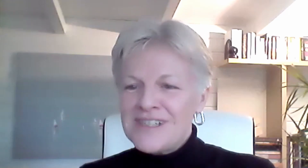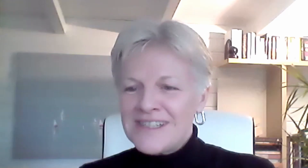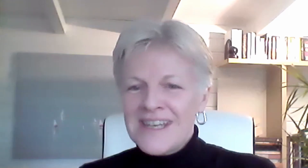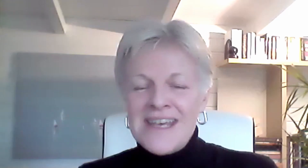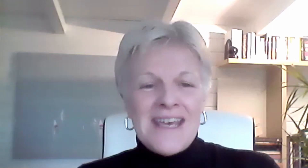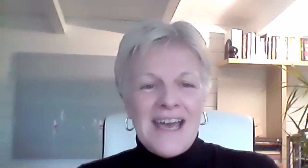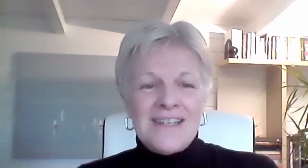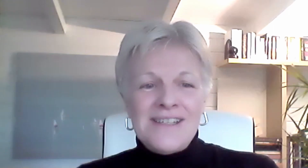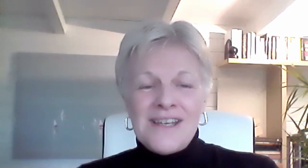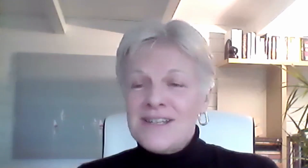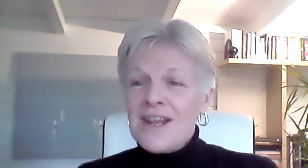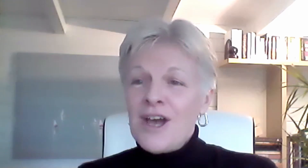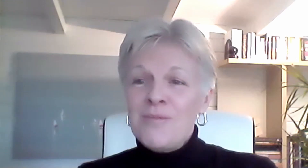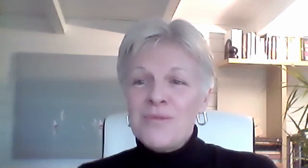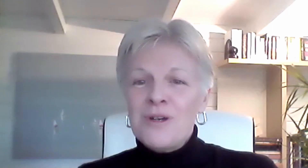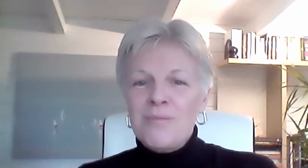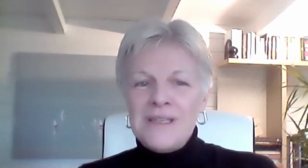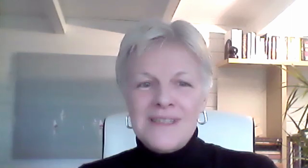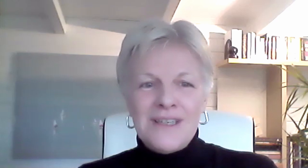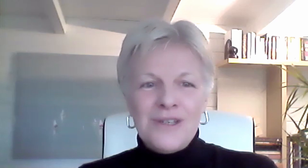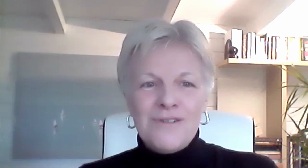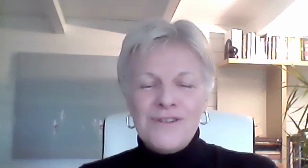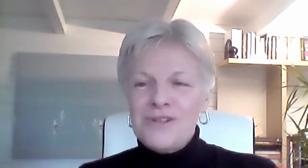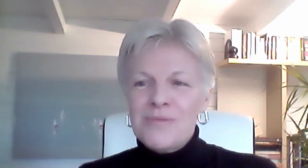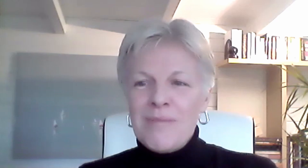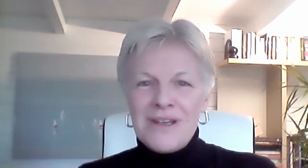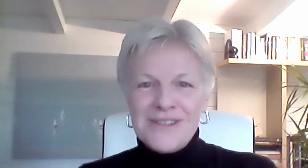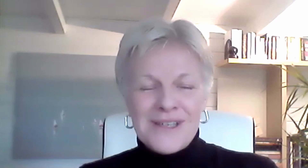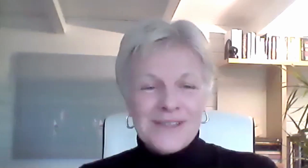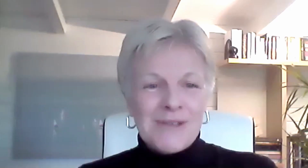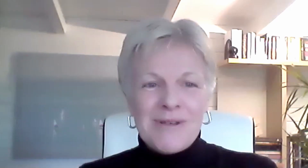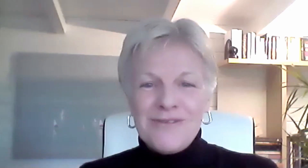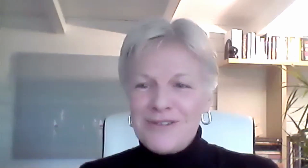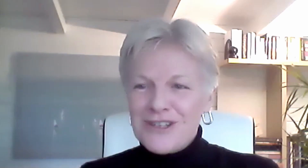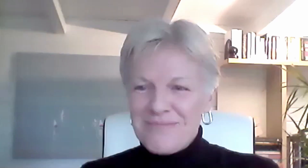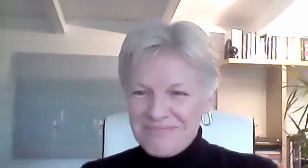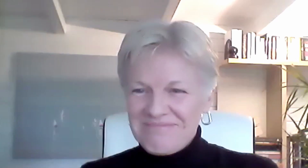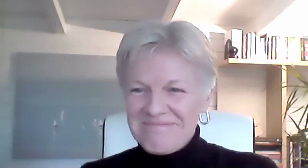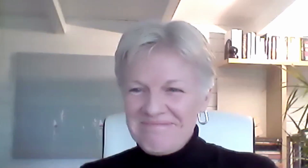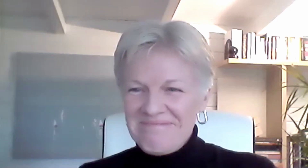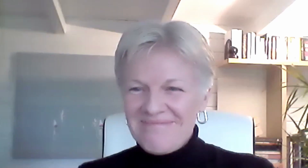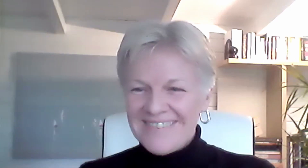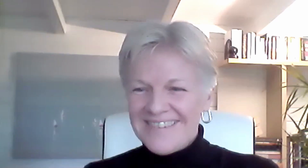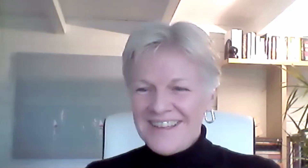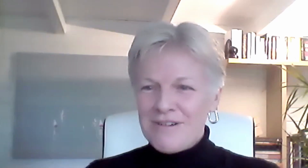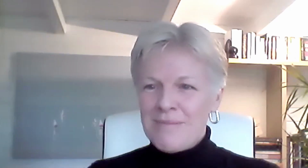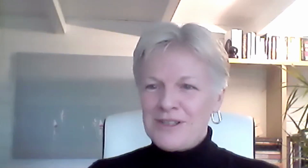it. And I hope that we'll be seeing you for future webinars sometime in the future. Thank you very much.